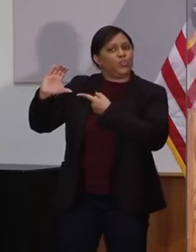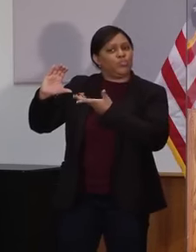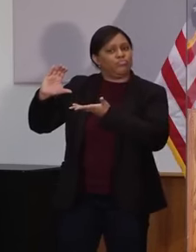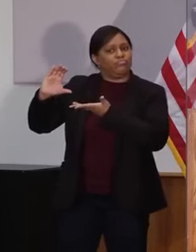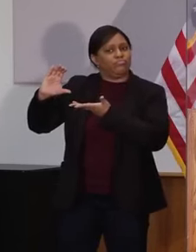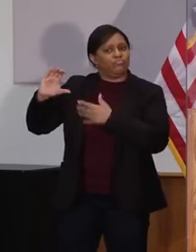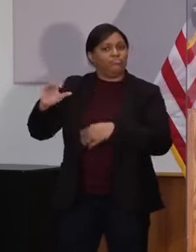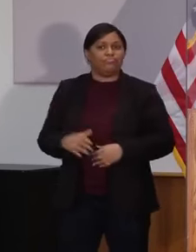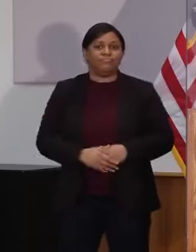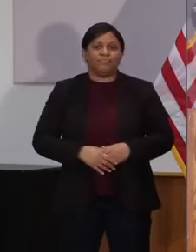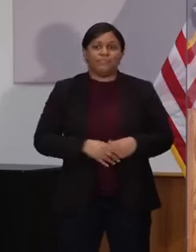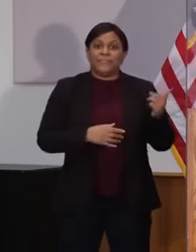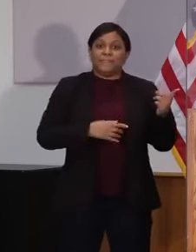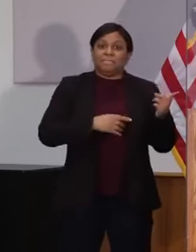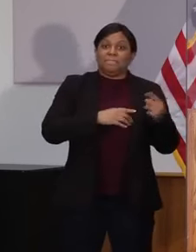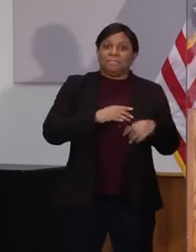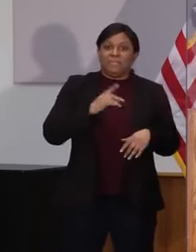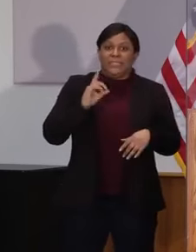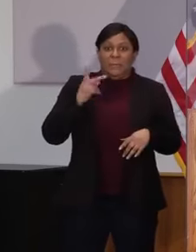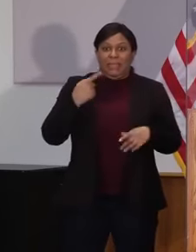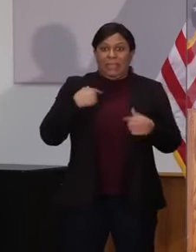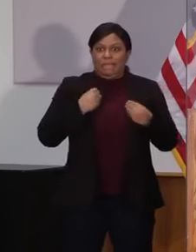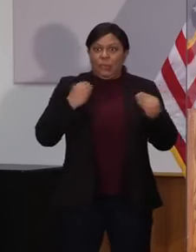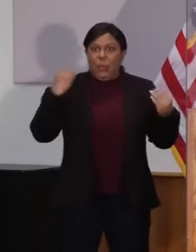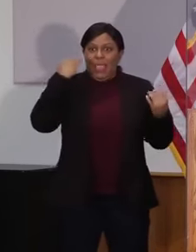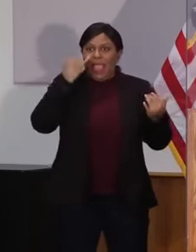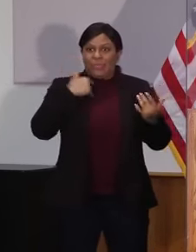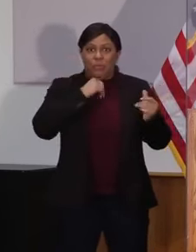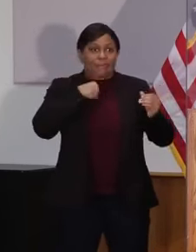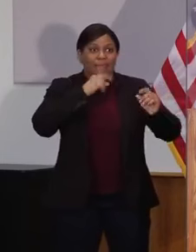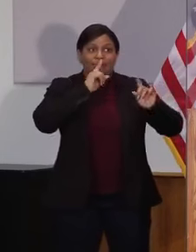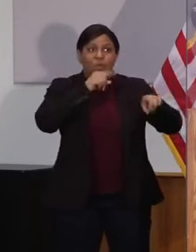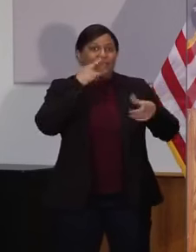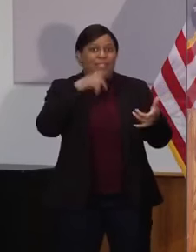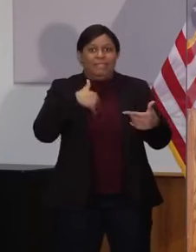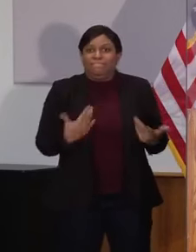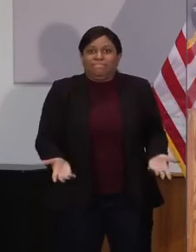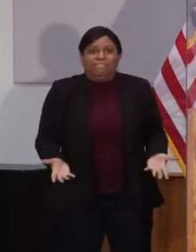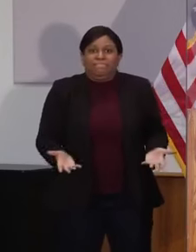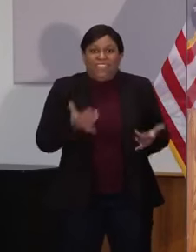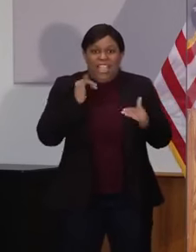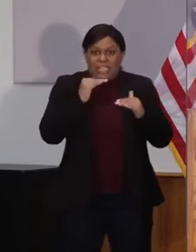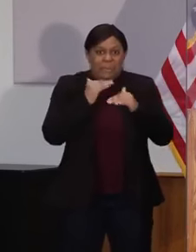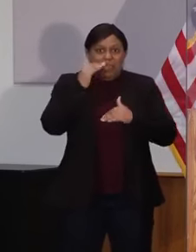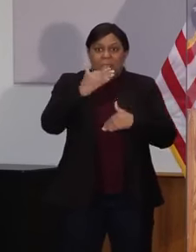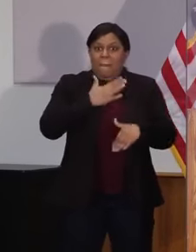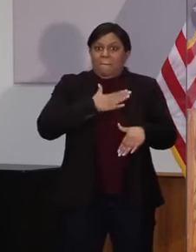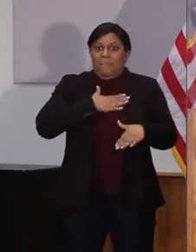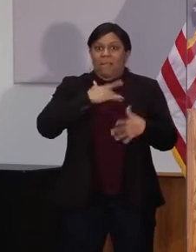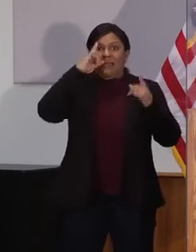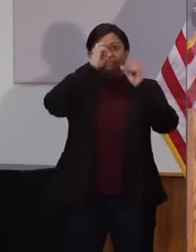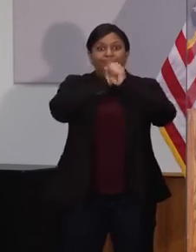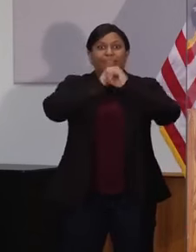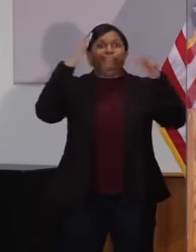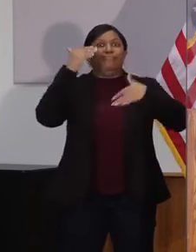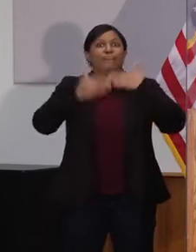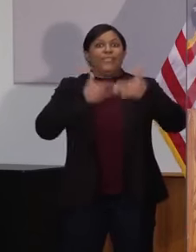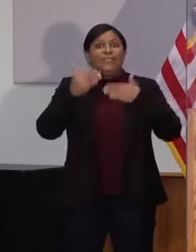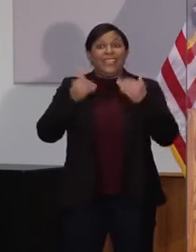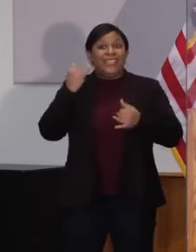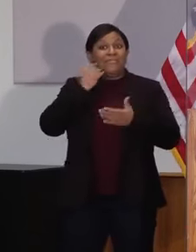That I don't have an answer for. I will be honest. That's a little beyond my thought process. If it is like